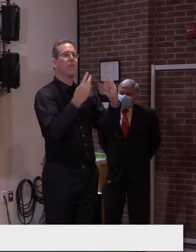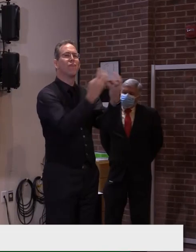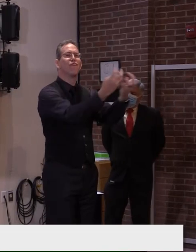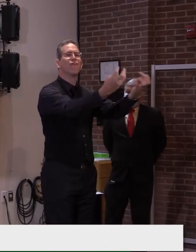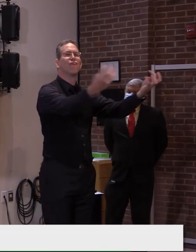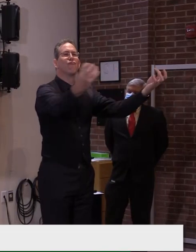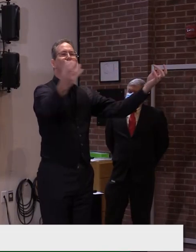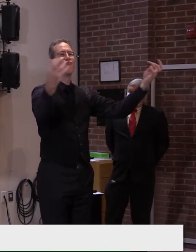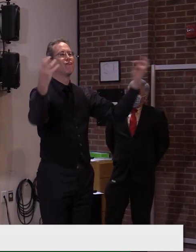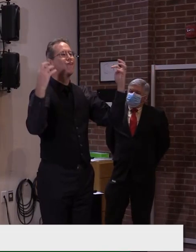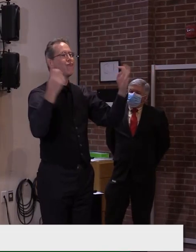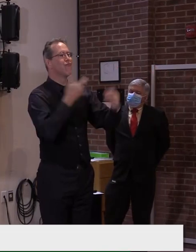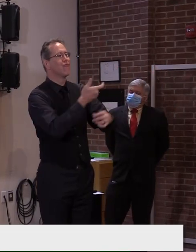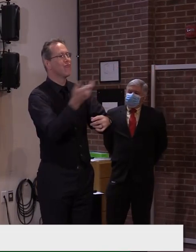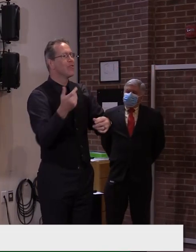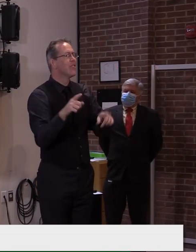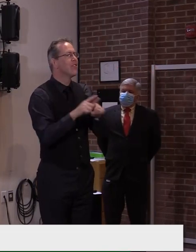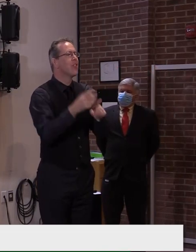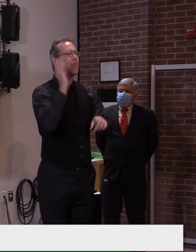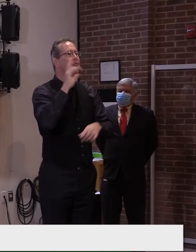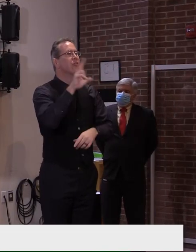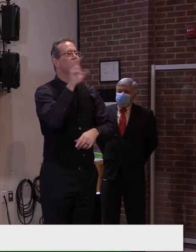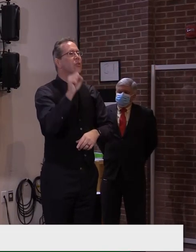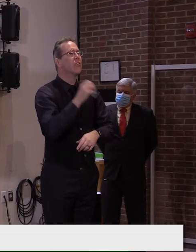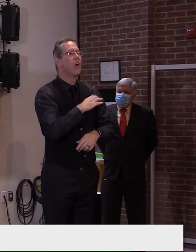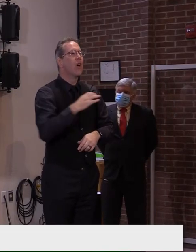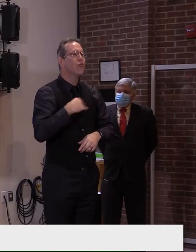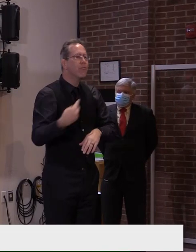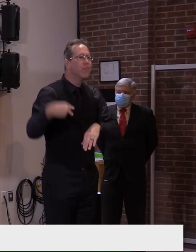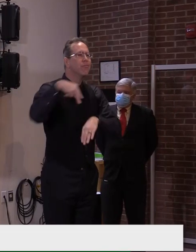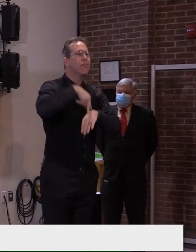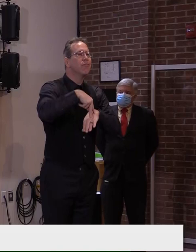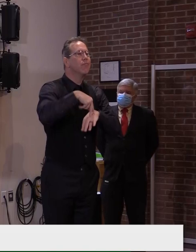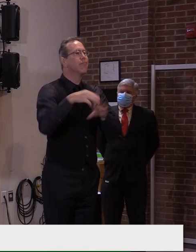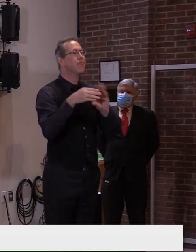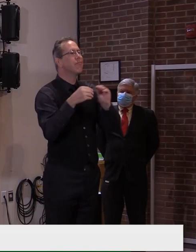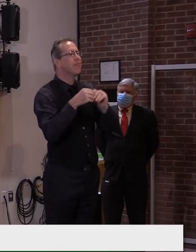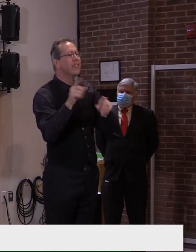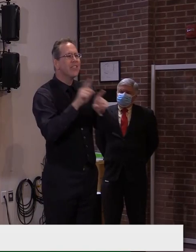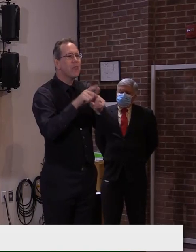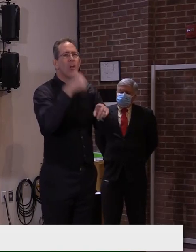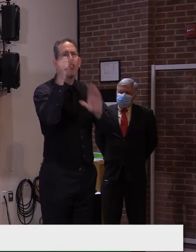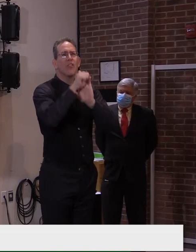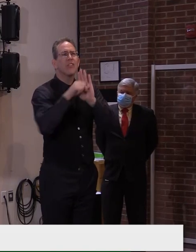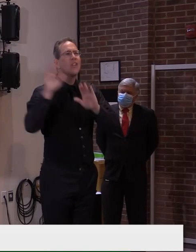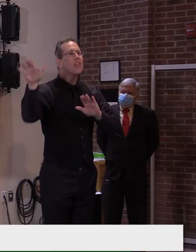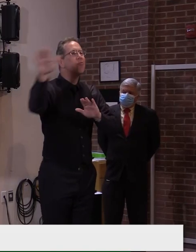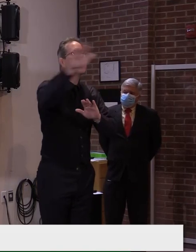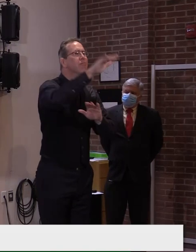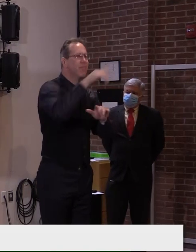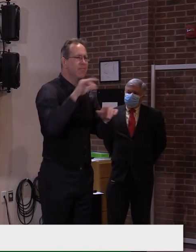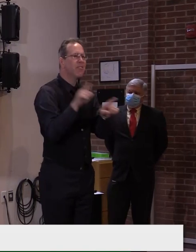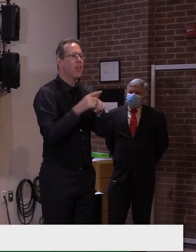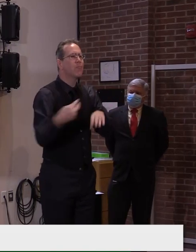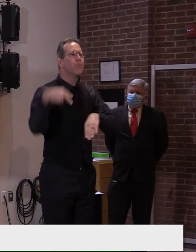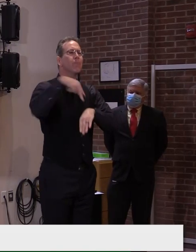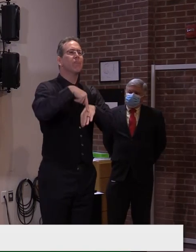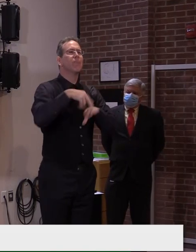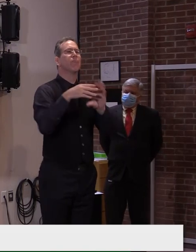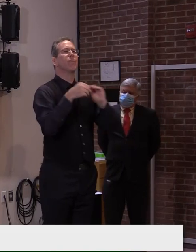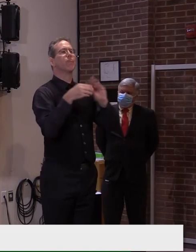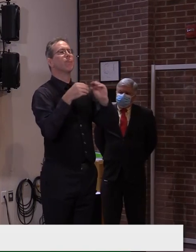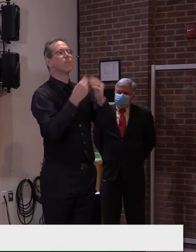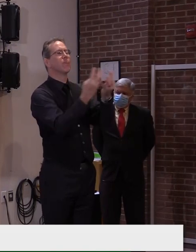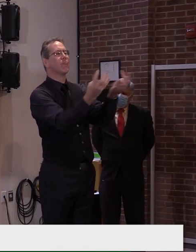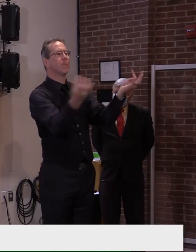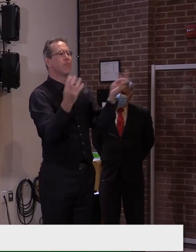done and other states have done as well, because I really think we're missing something, and it's been done for all the